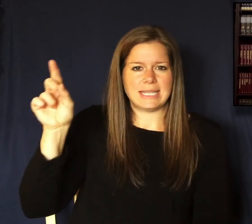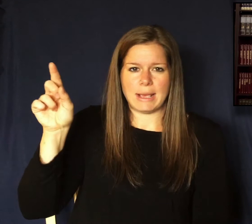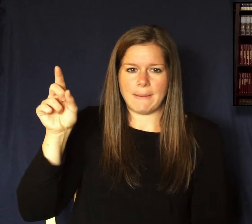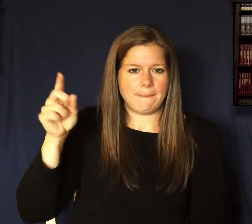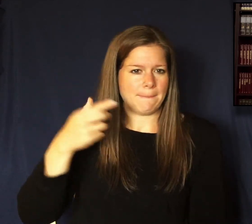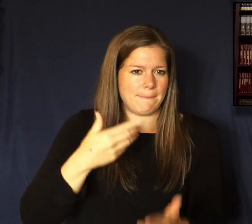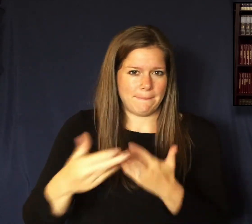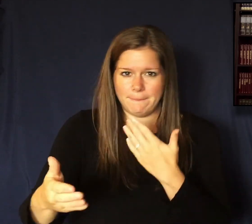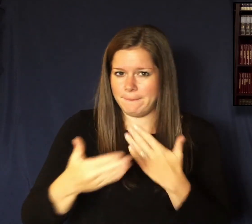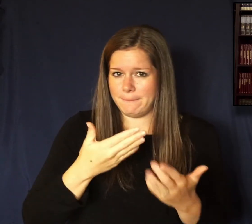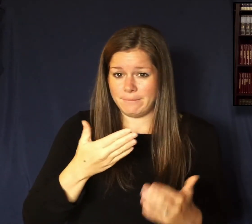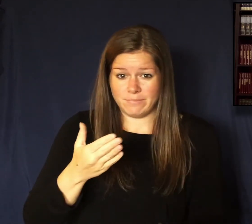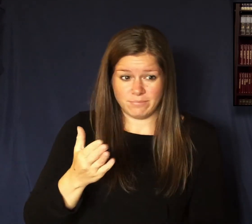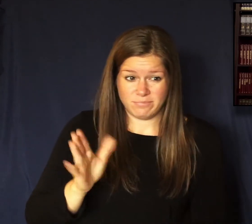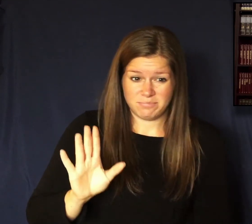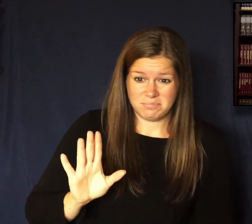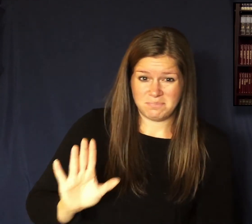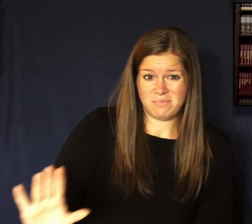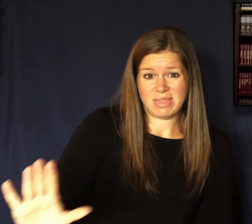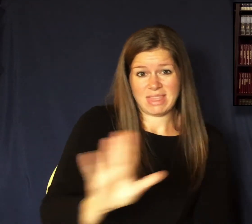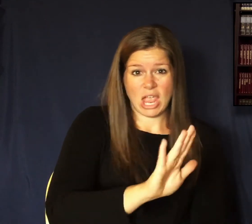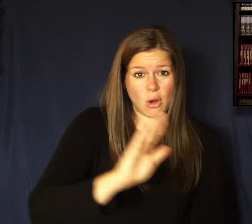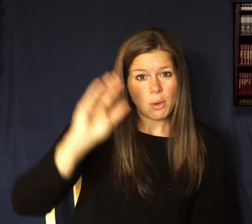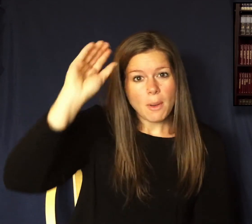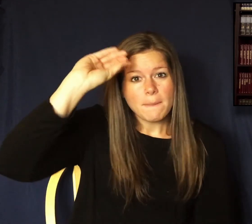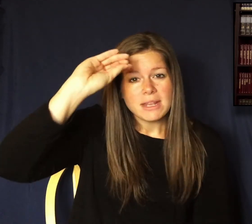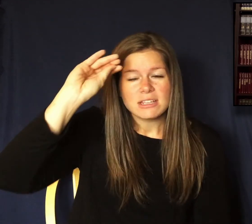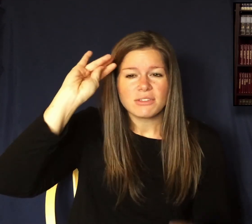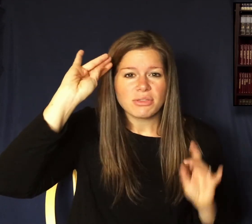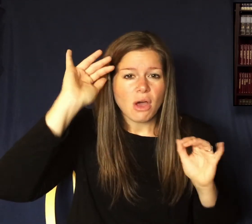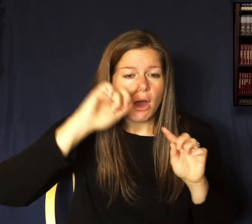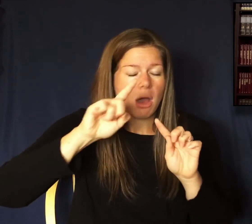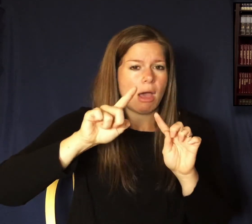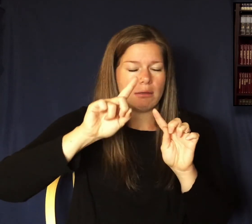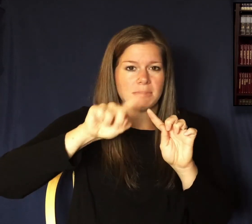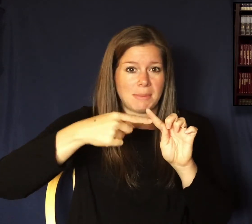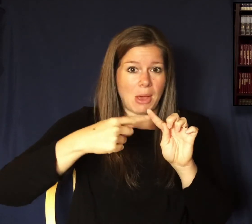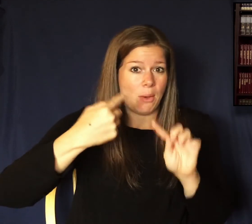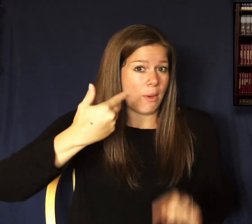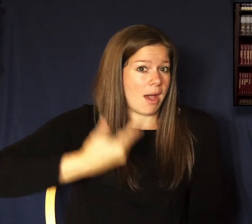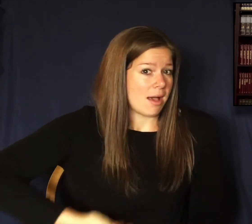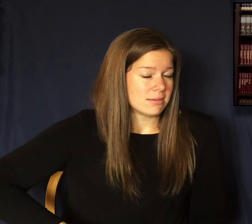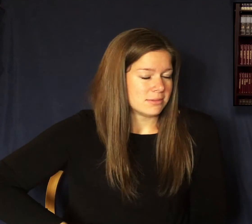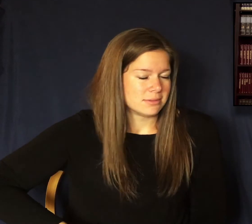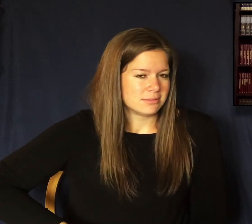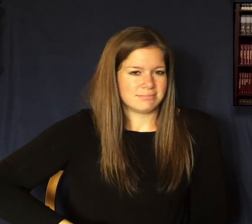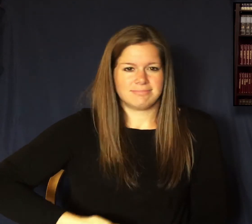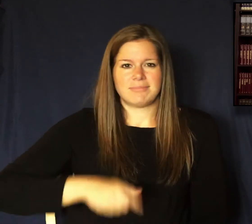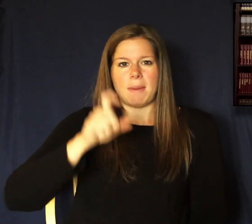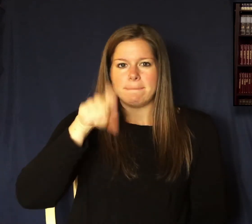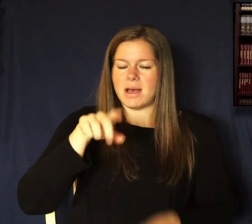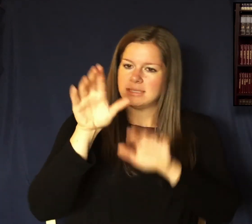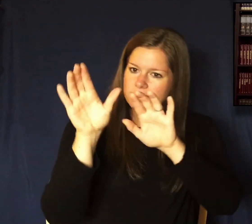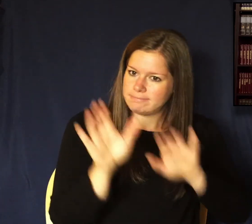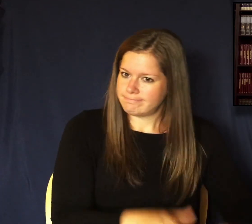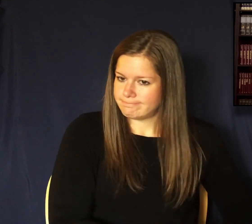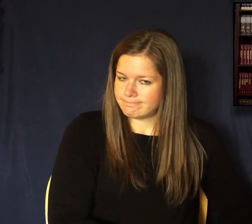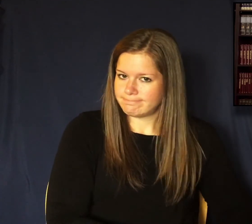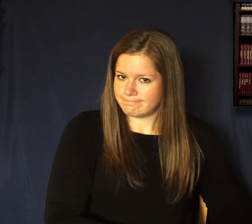week. We must seek out and desire the glory that comes from God, not man. And then in the final